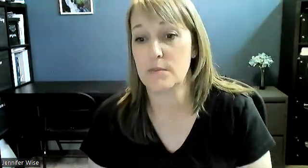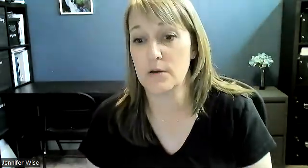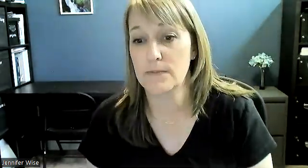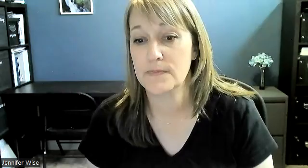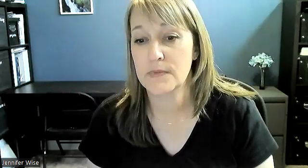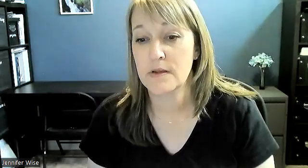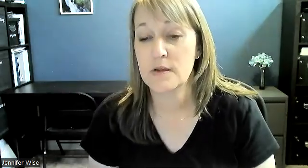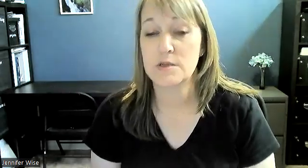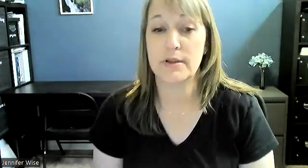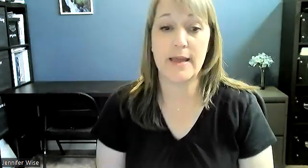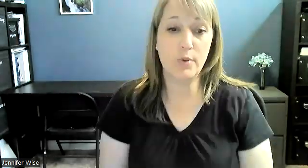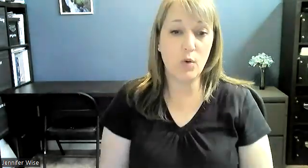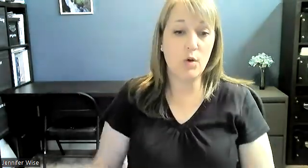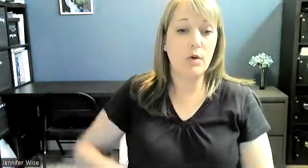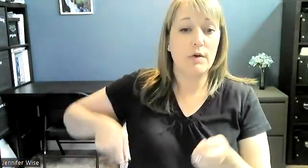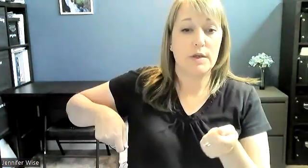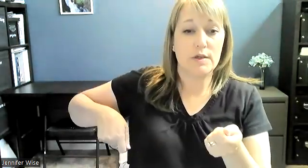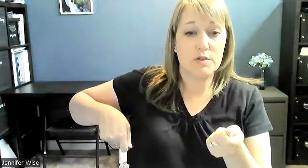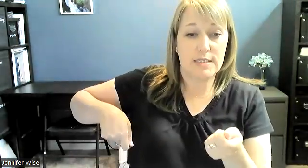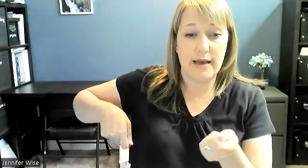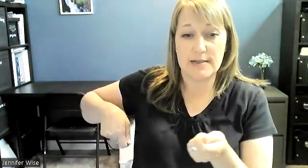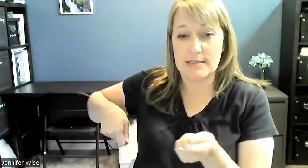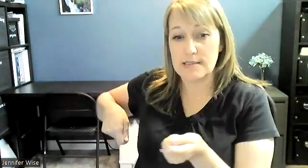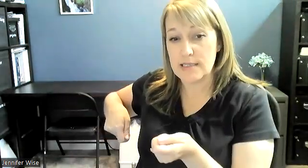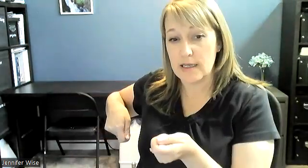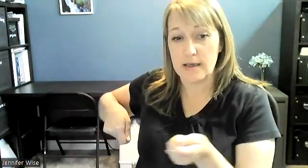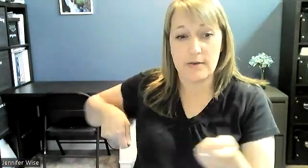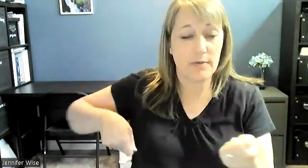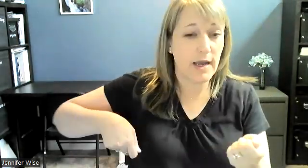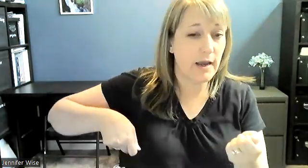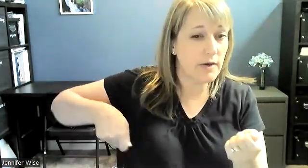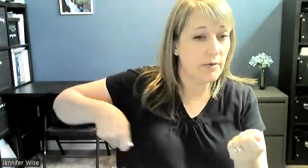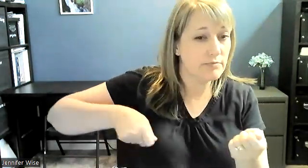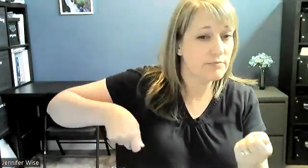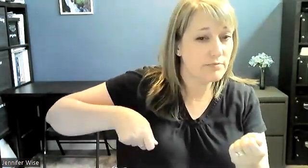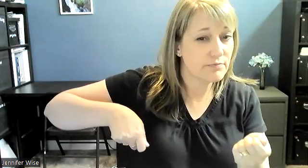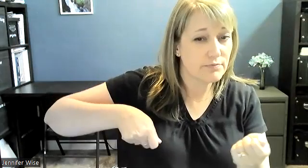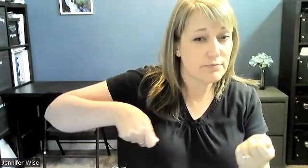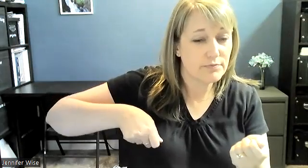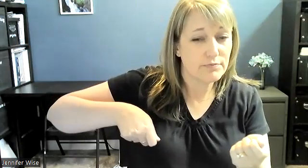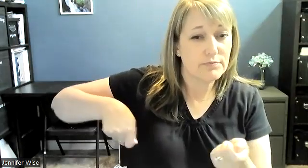basketball. To play pool, you just have a stick, right? And you